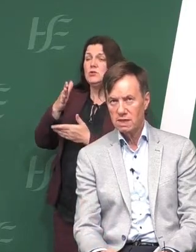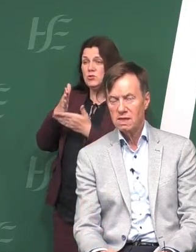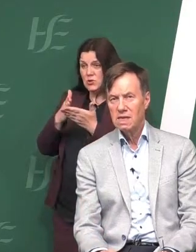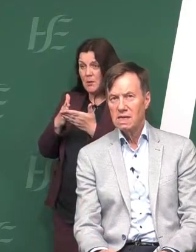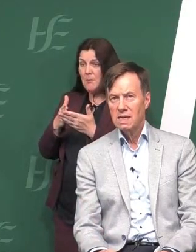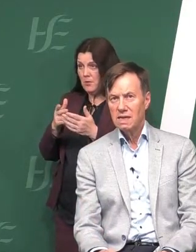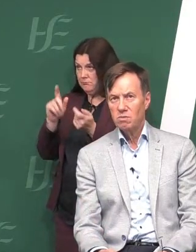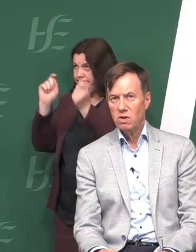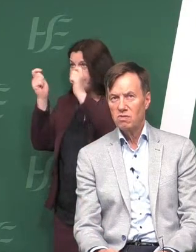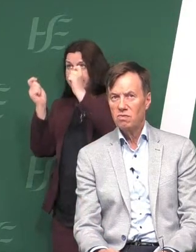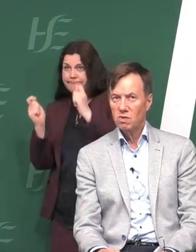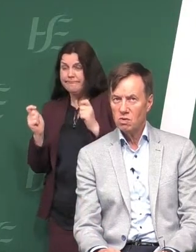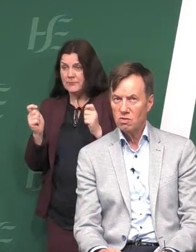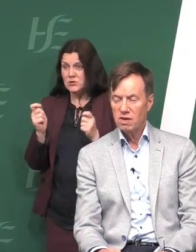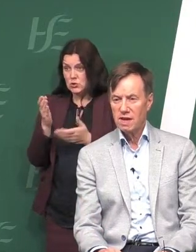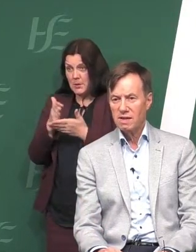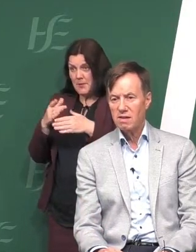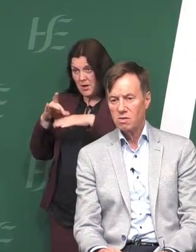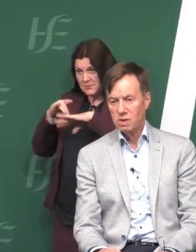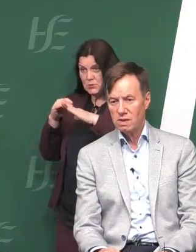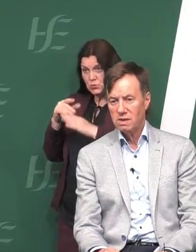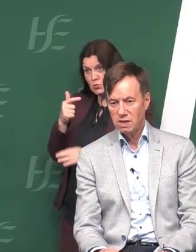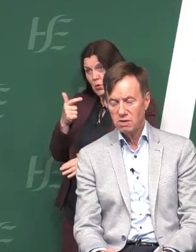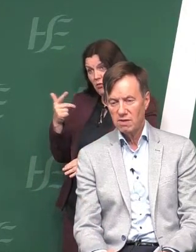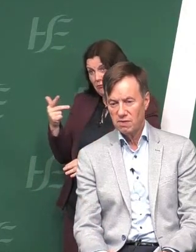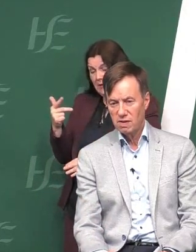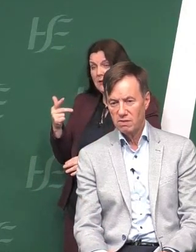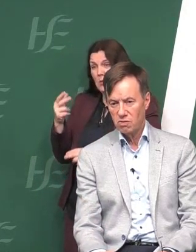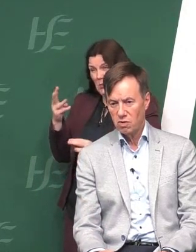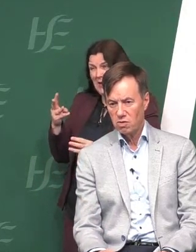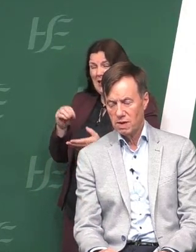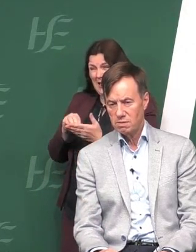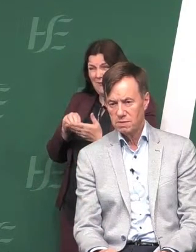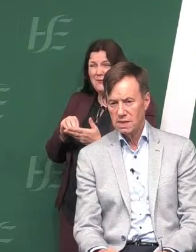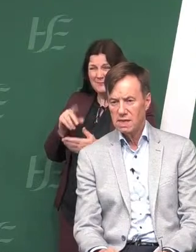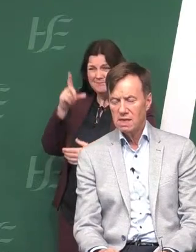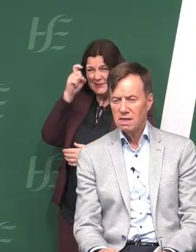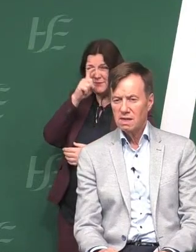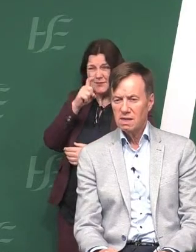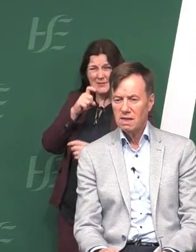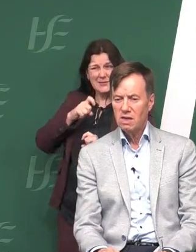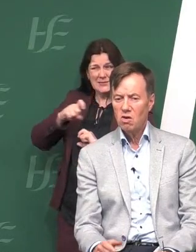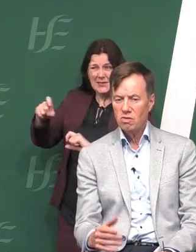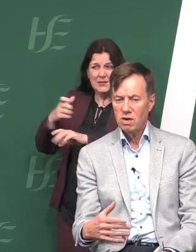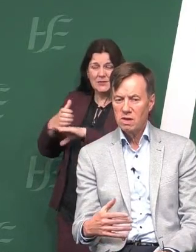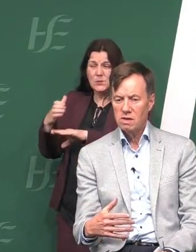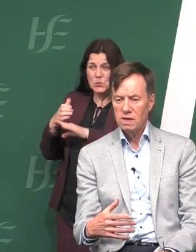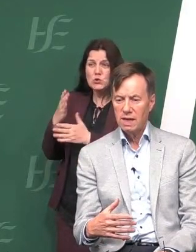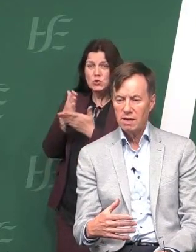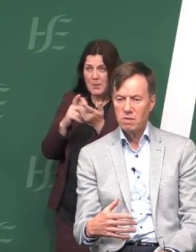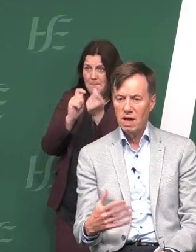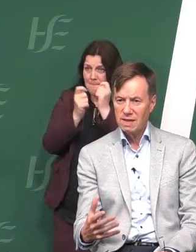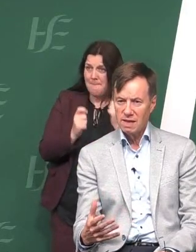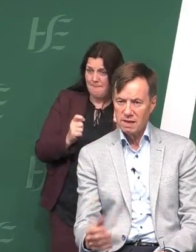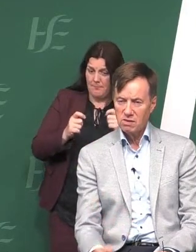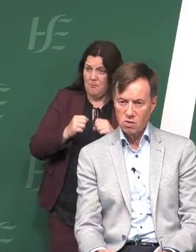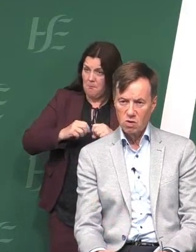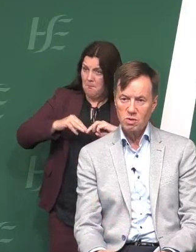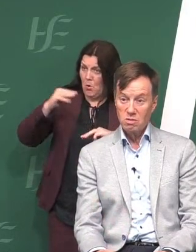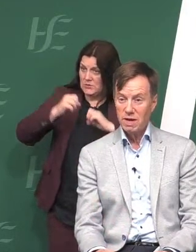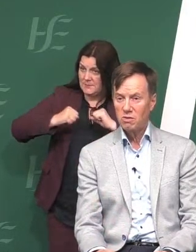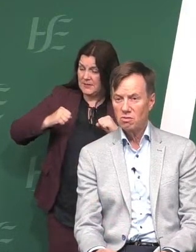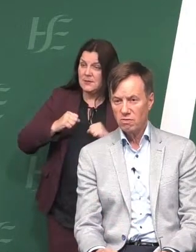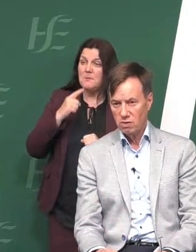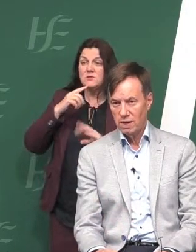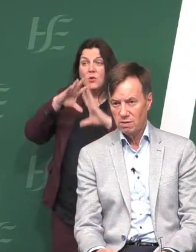that's been worked on. We've 2 or 3 sites that will continue to have physical infrastructure problems. The overall guideline, of